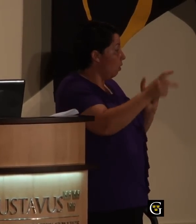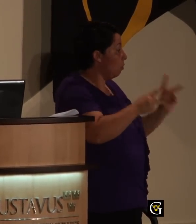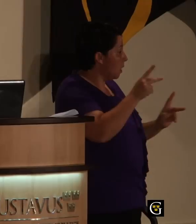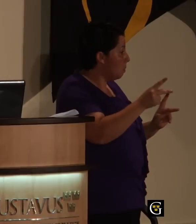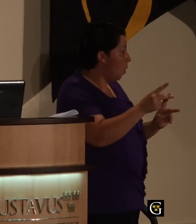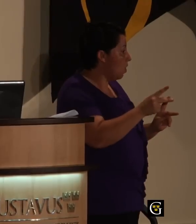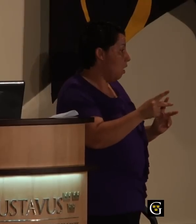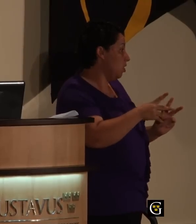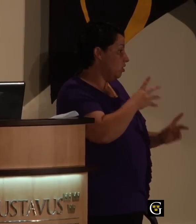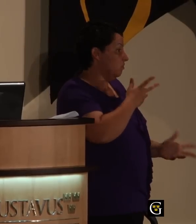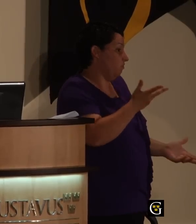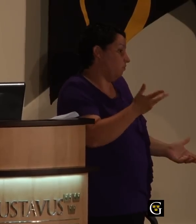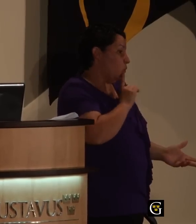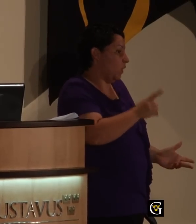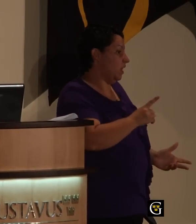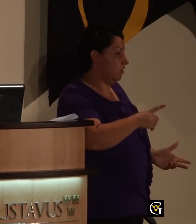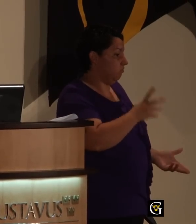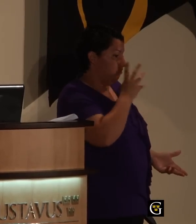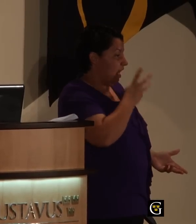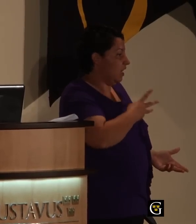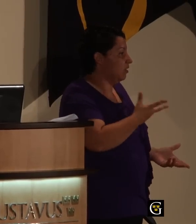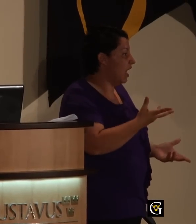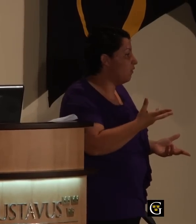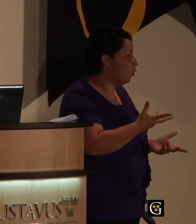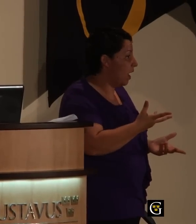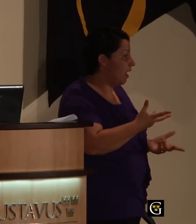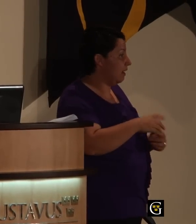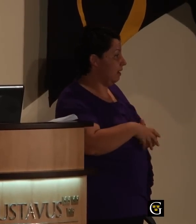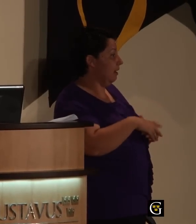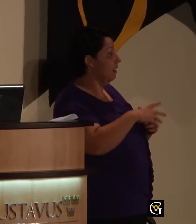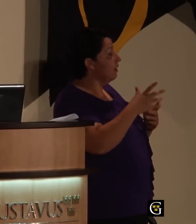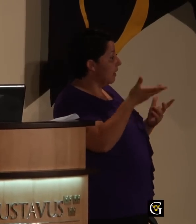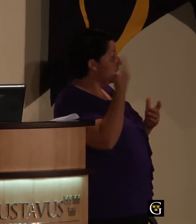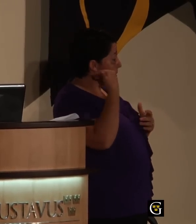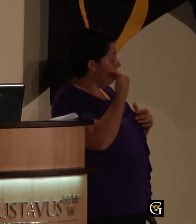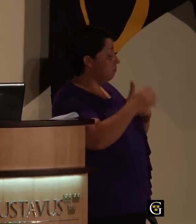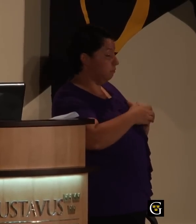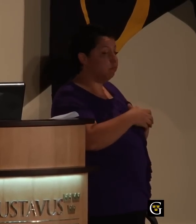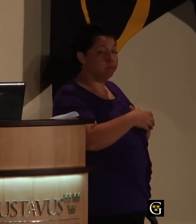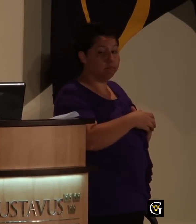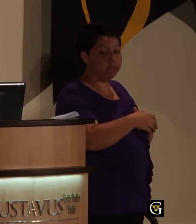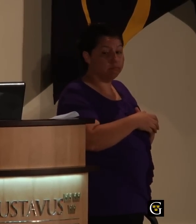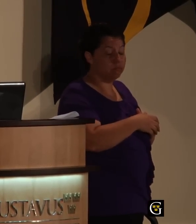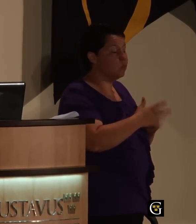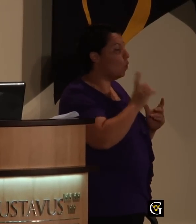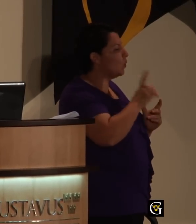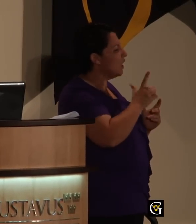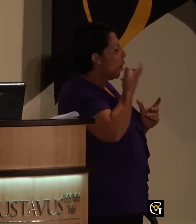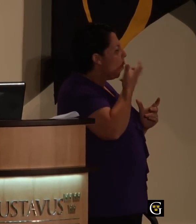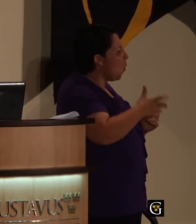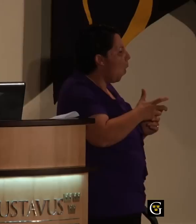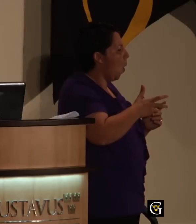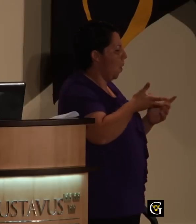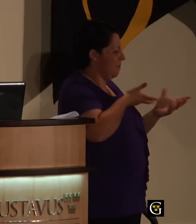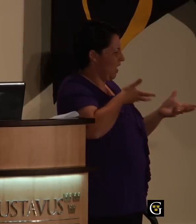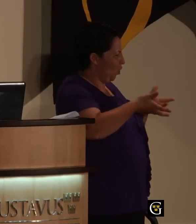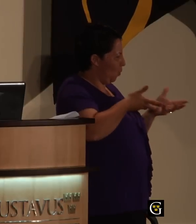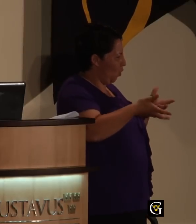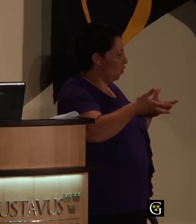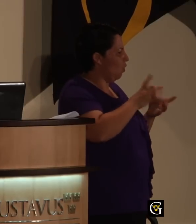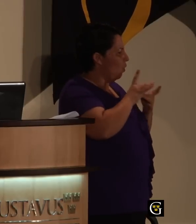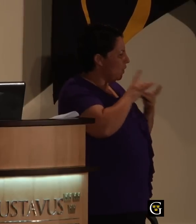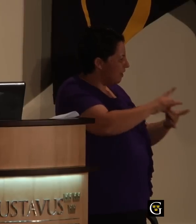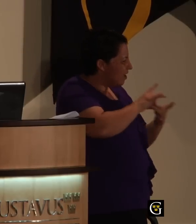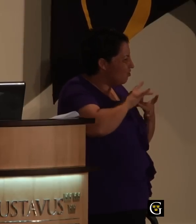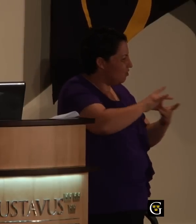past. And another, like, larger quote, there's a kind of family of warm interpersonal relationships, of easy-to-reach